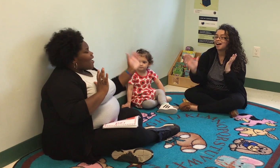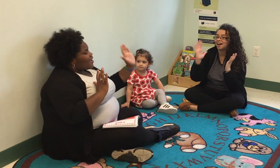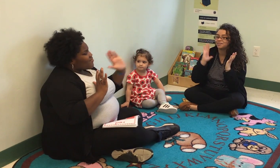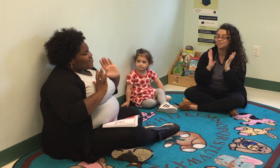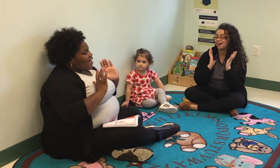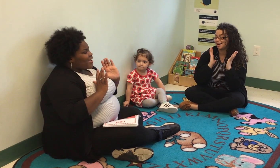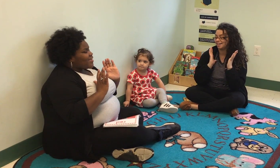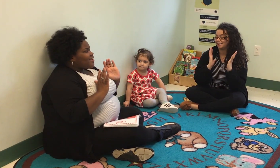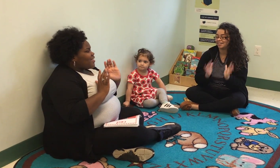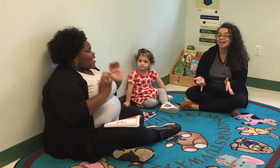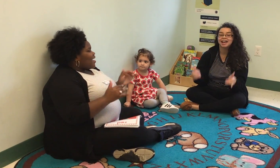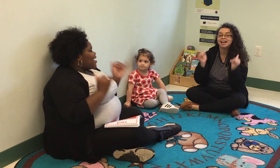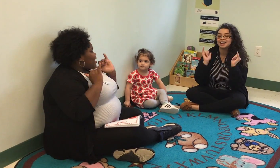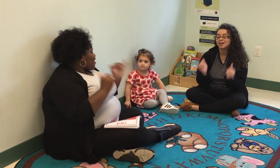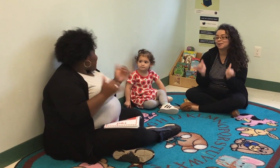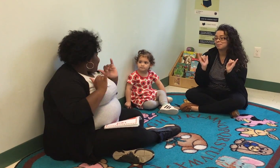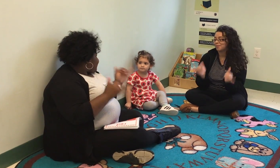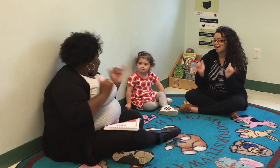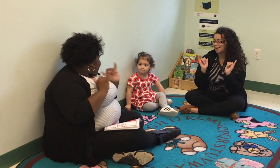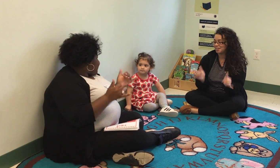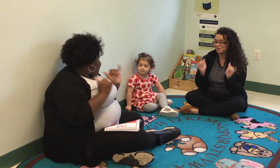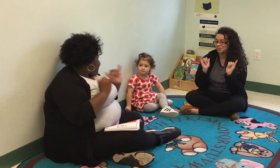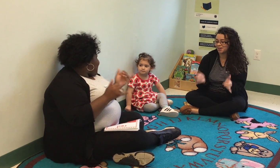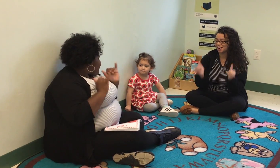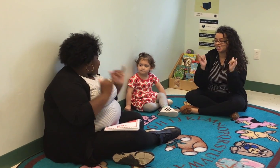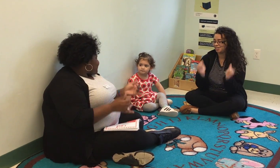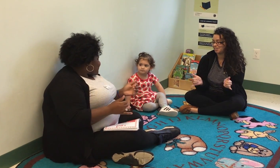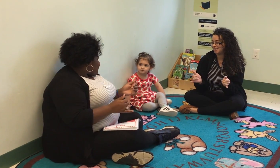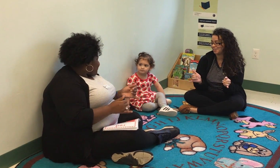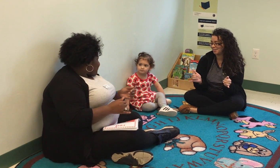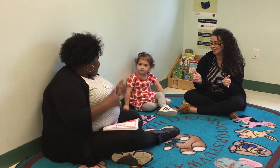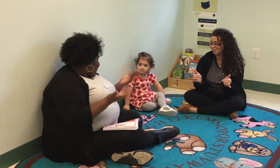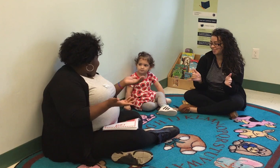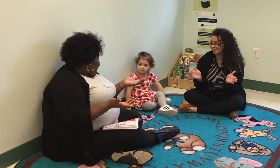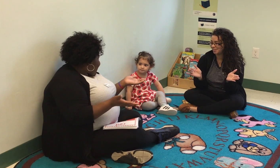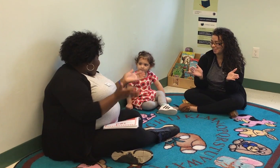I'm fine, and I hope that you are too.